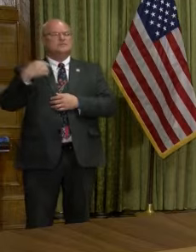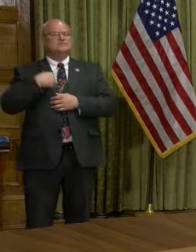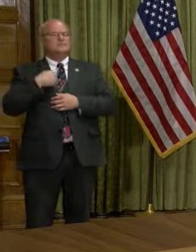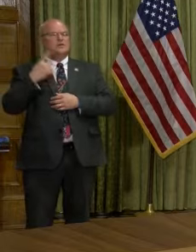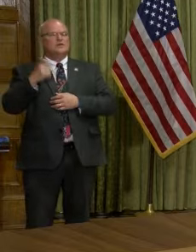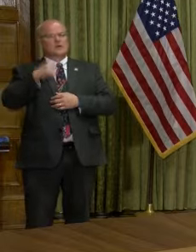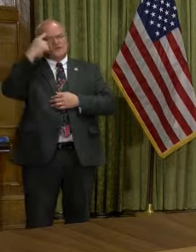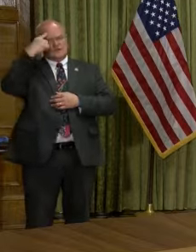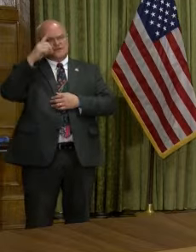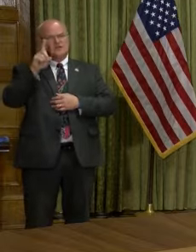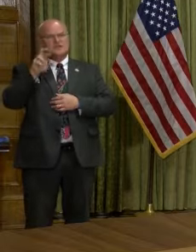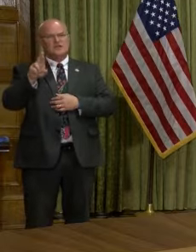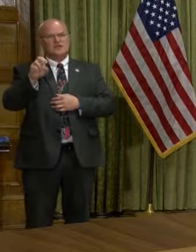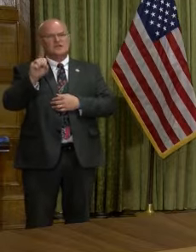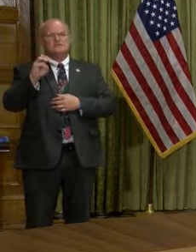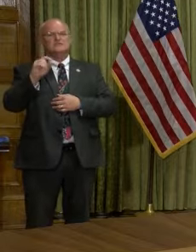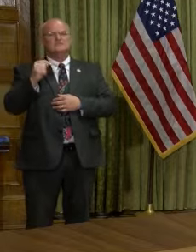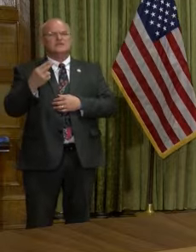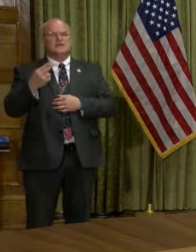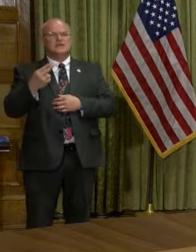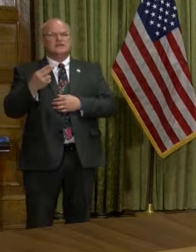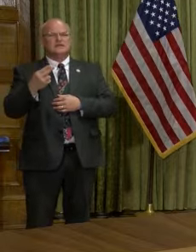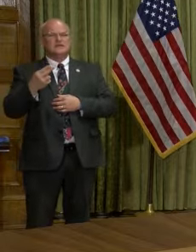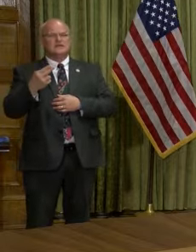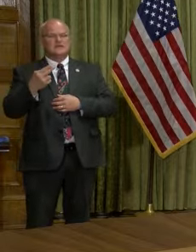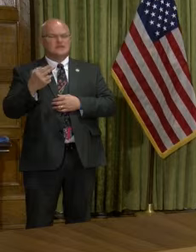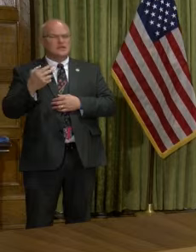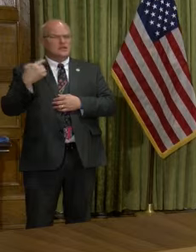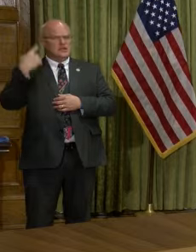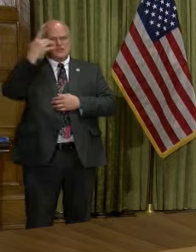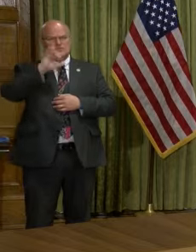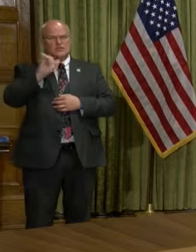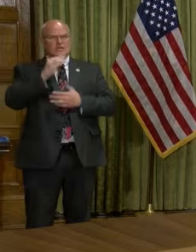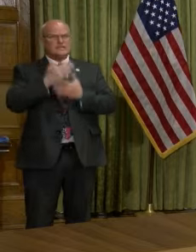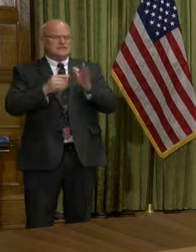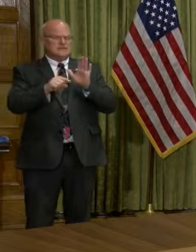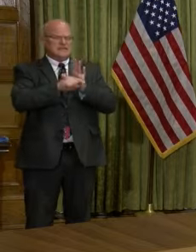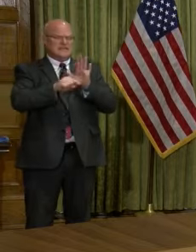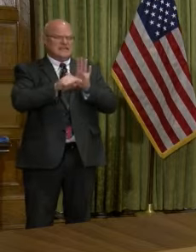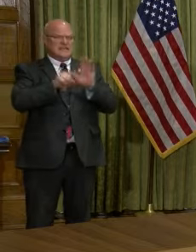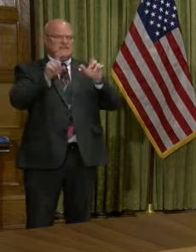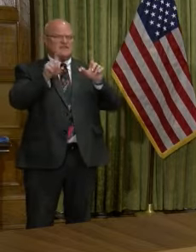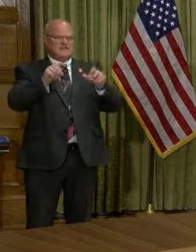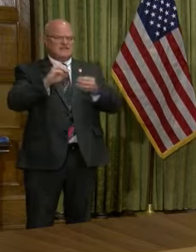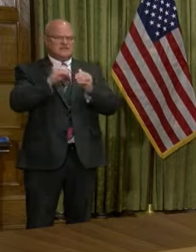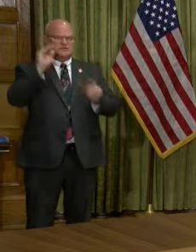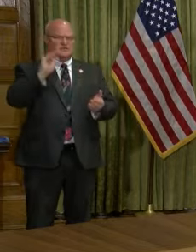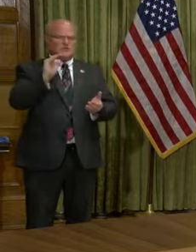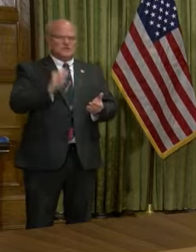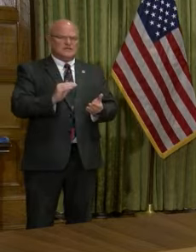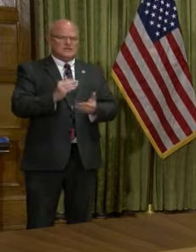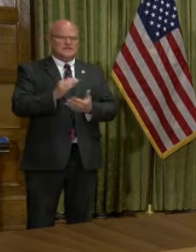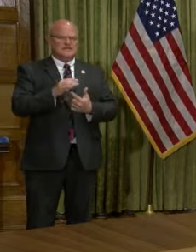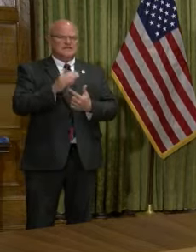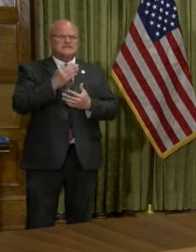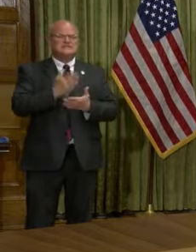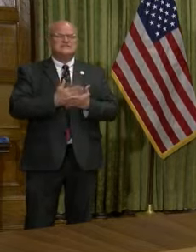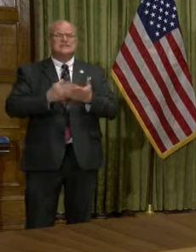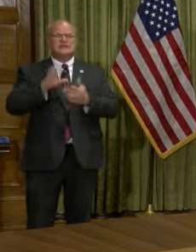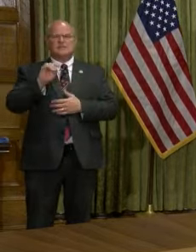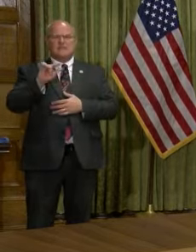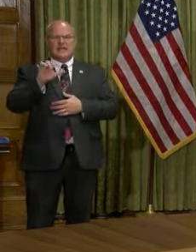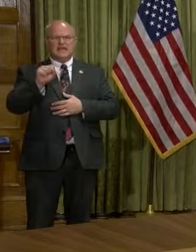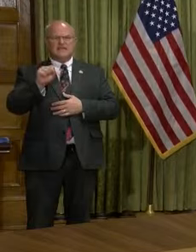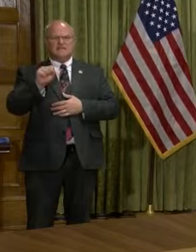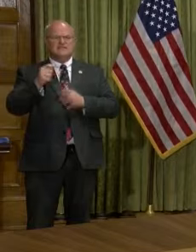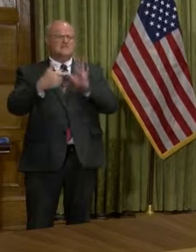for the doctor. It's looking like some of the negative test numbers are going down in certain counties on some